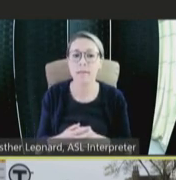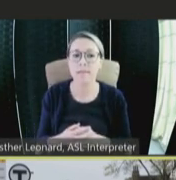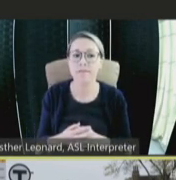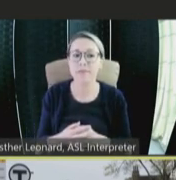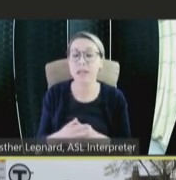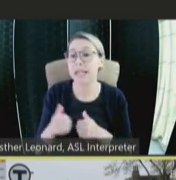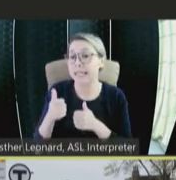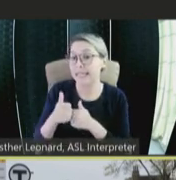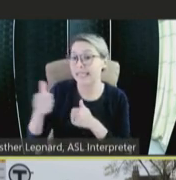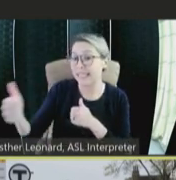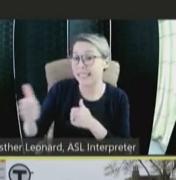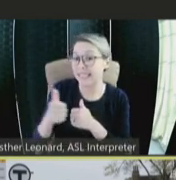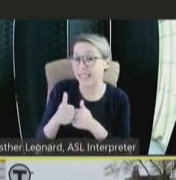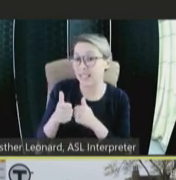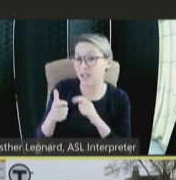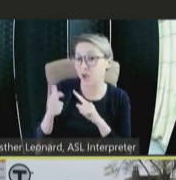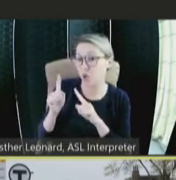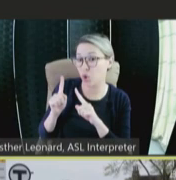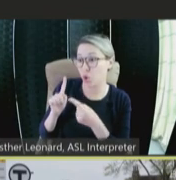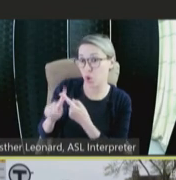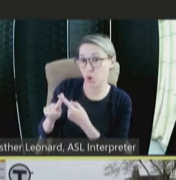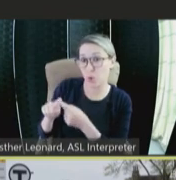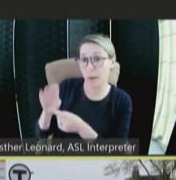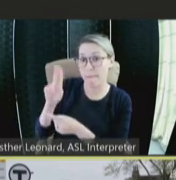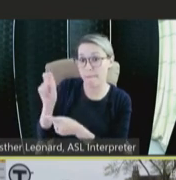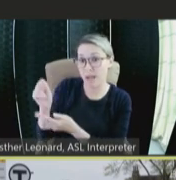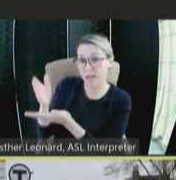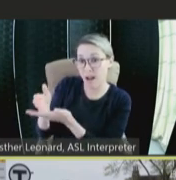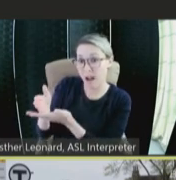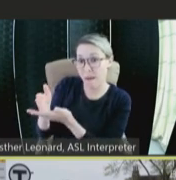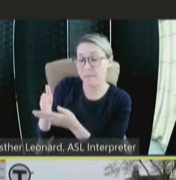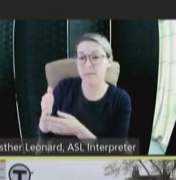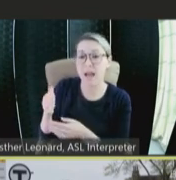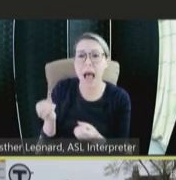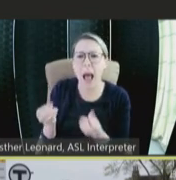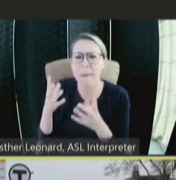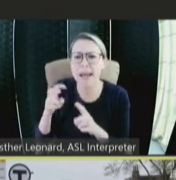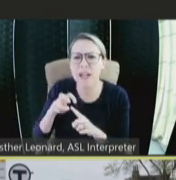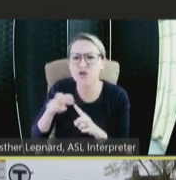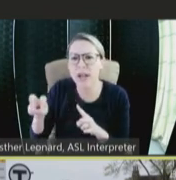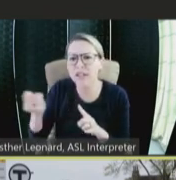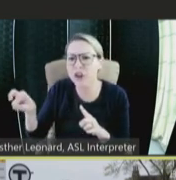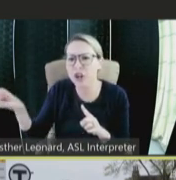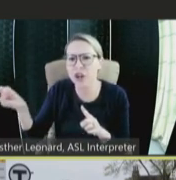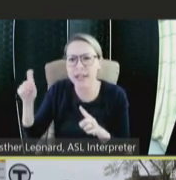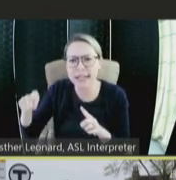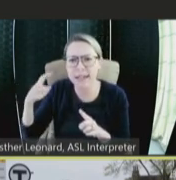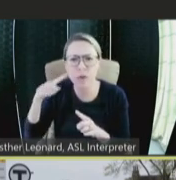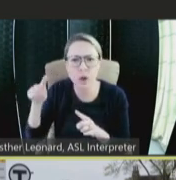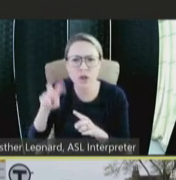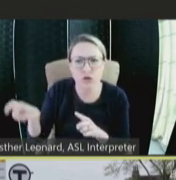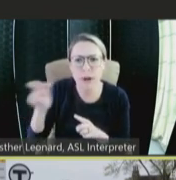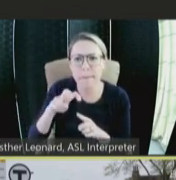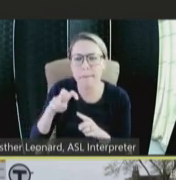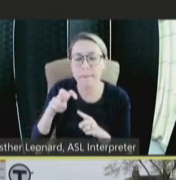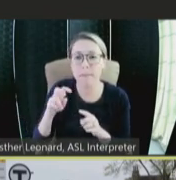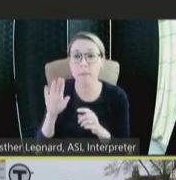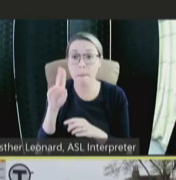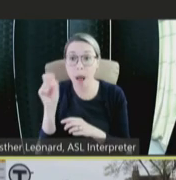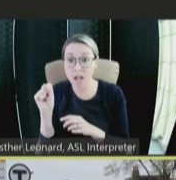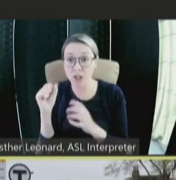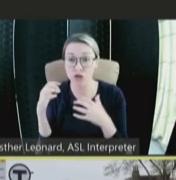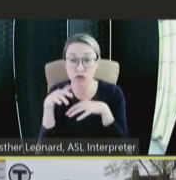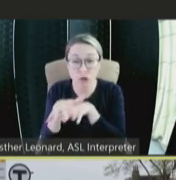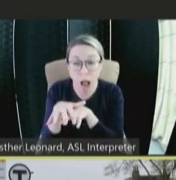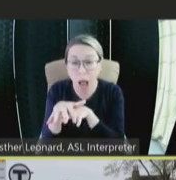distances to nearest bus stops, number of transfers that would be required to make trips, crowding on buses and at